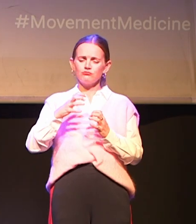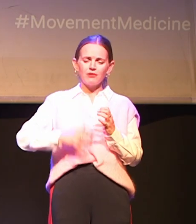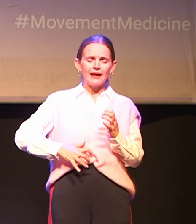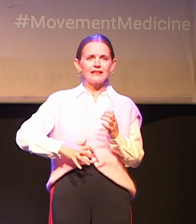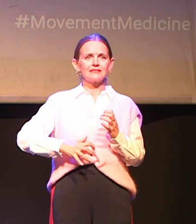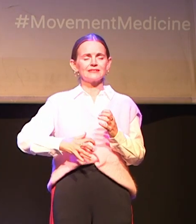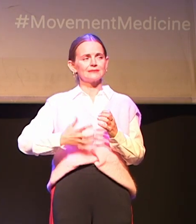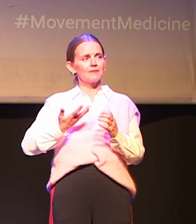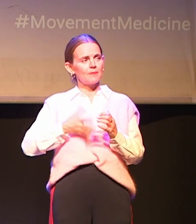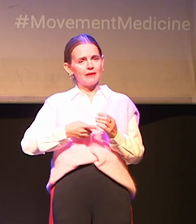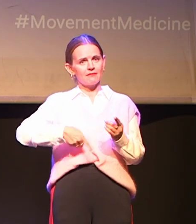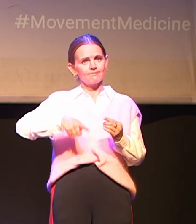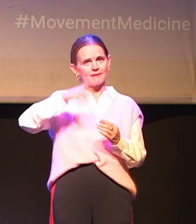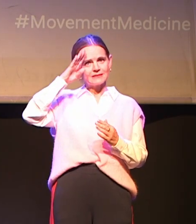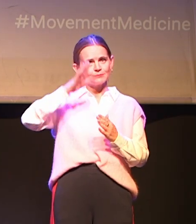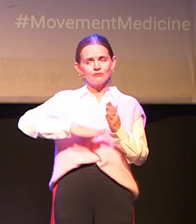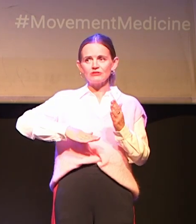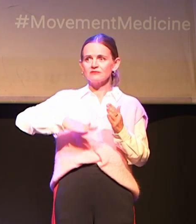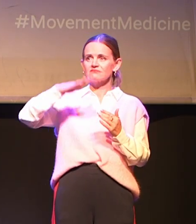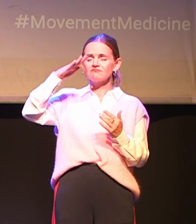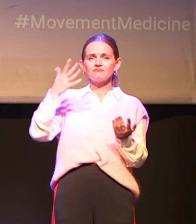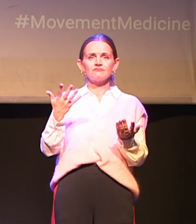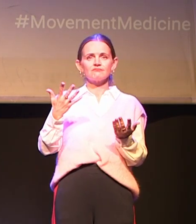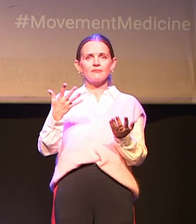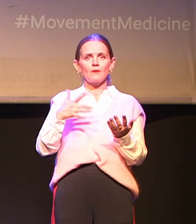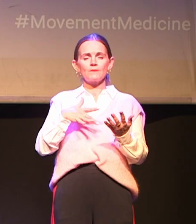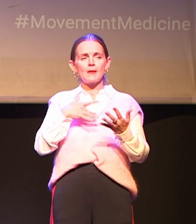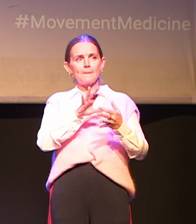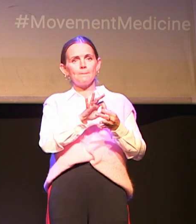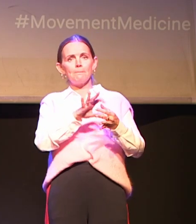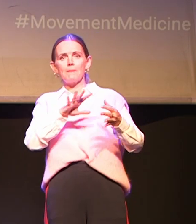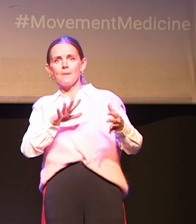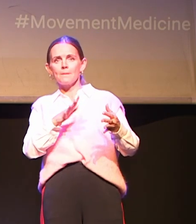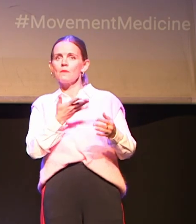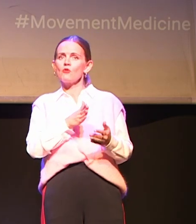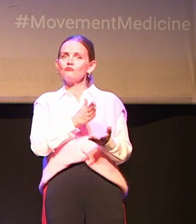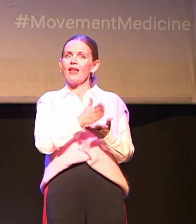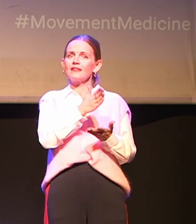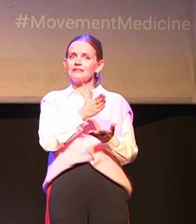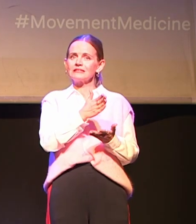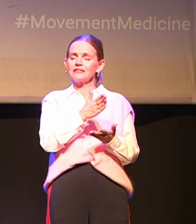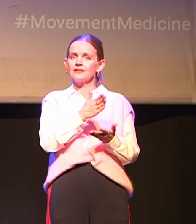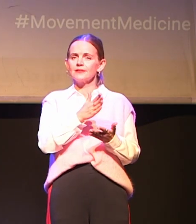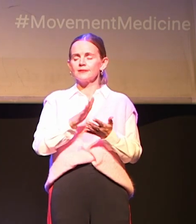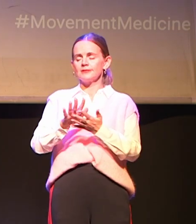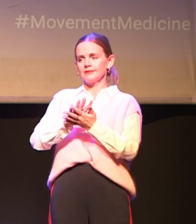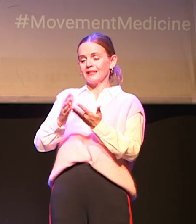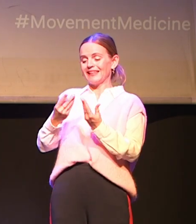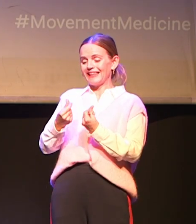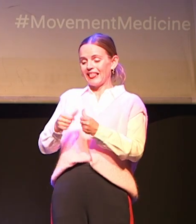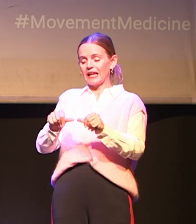that we experience that take us away from that reality. Healing is what restores